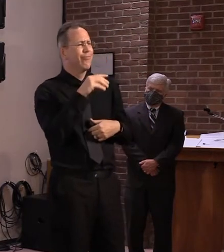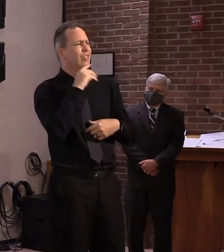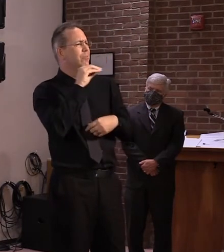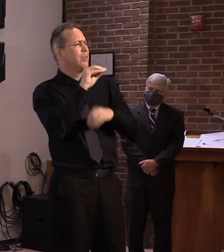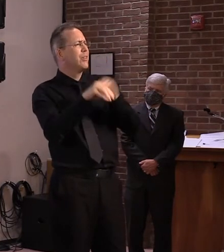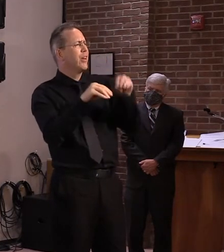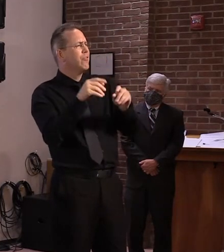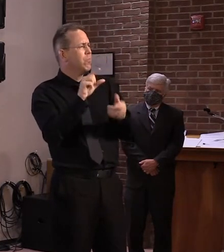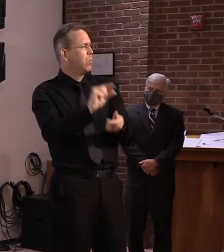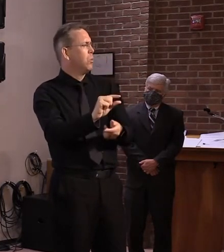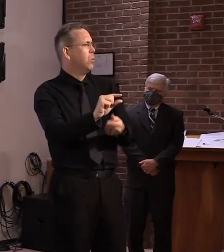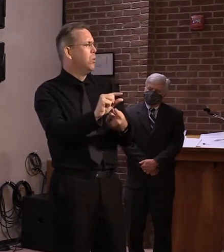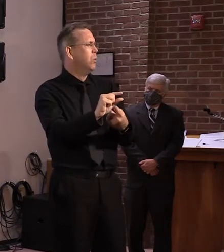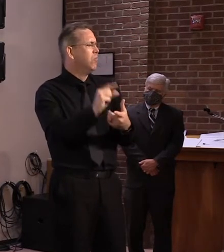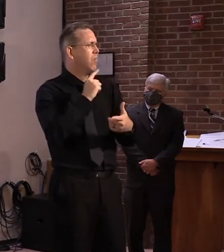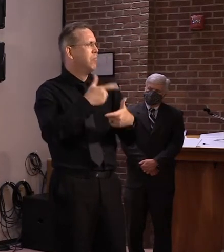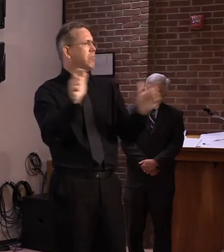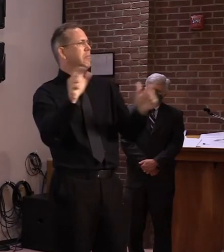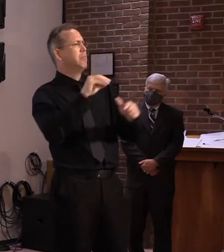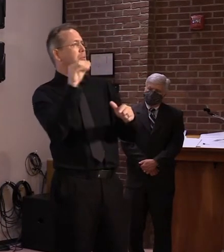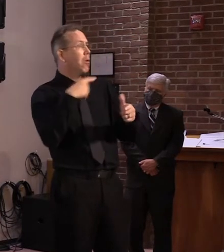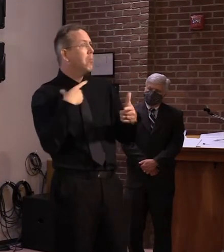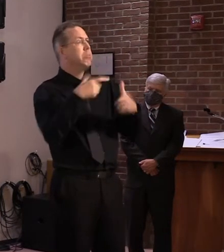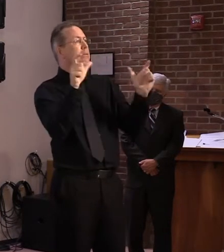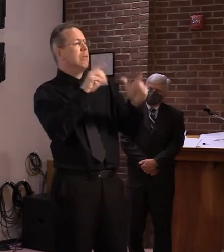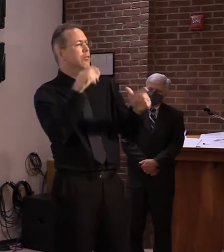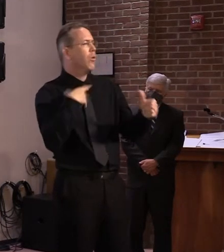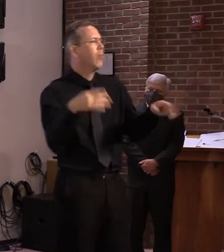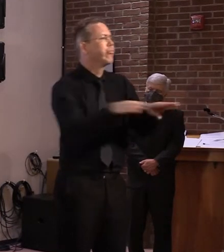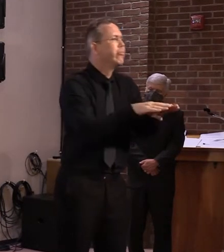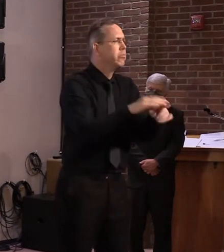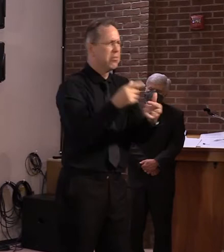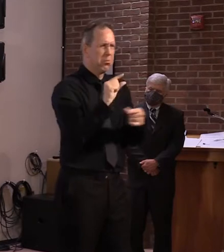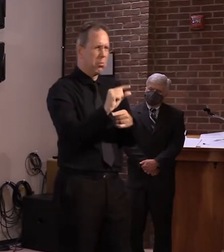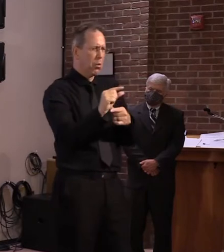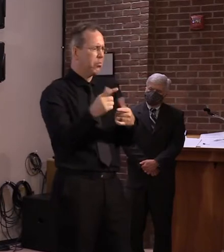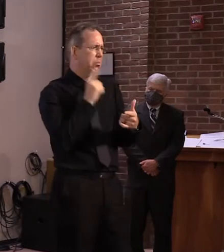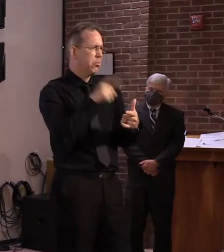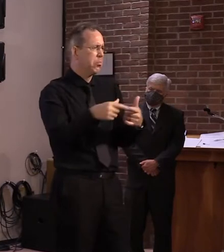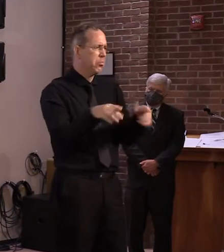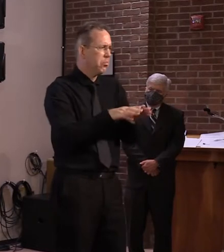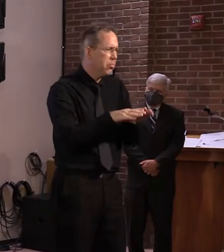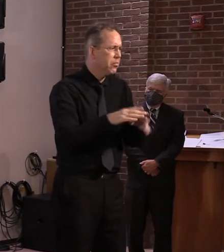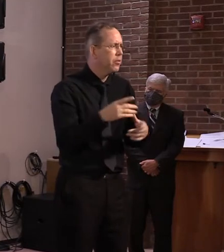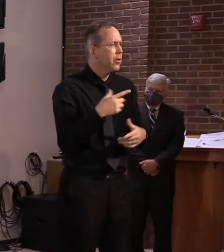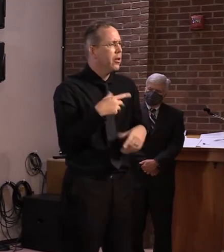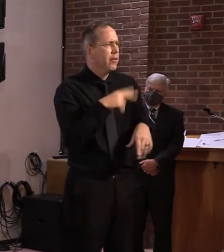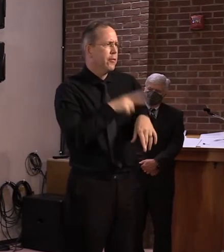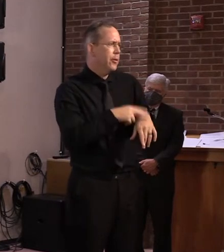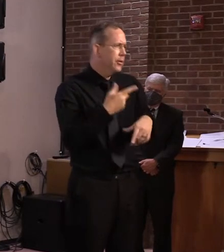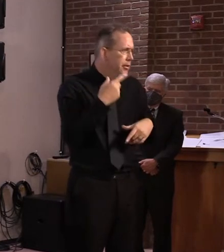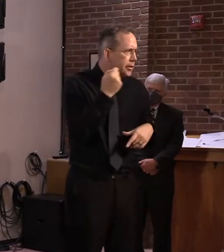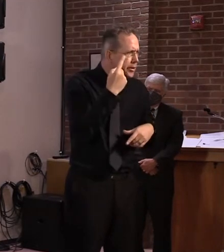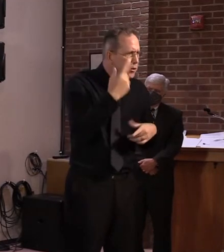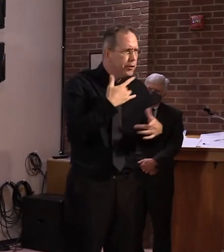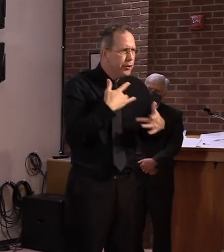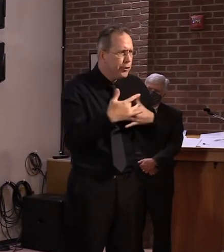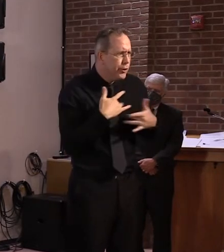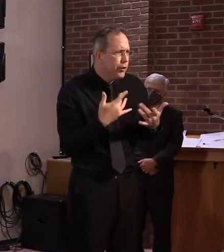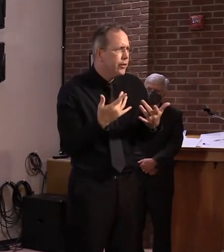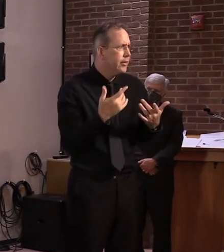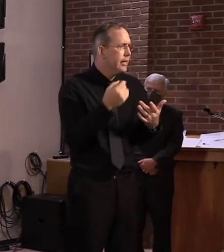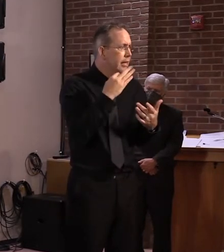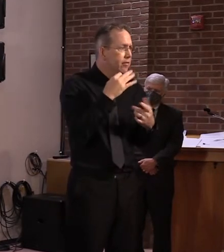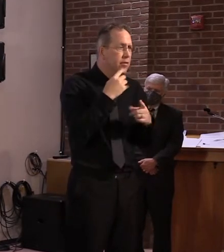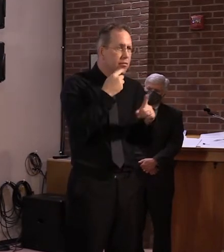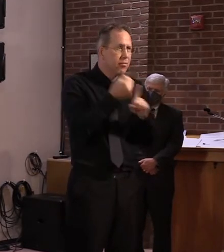think we'll continue to move forward. But I am concerned about, as was reported, if we're having